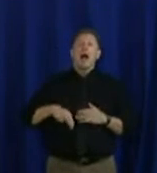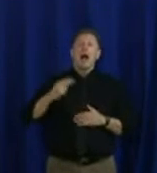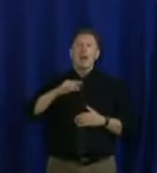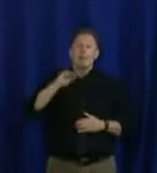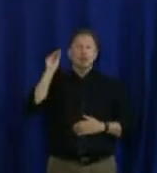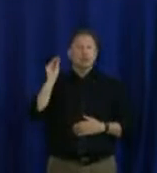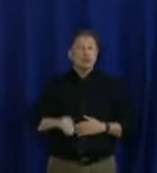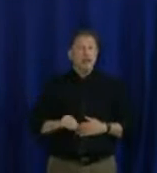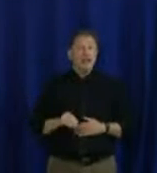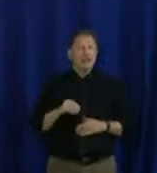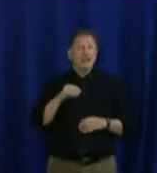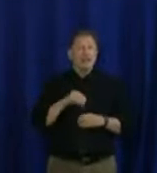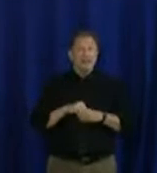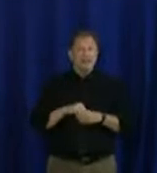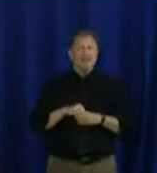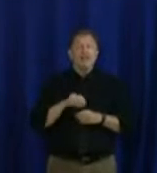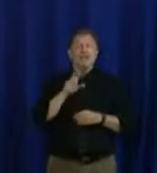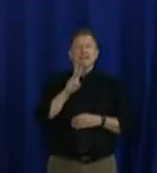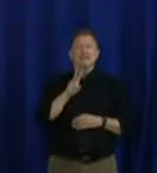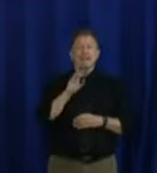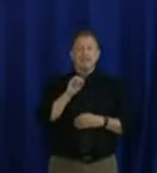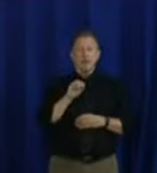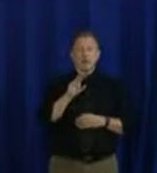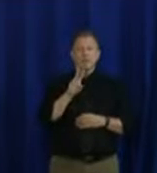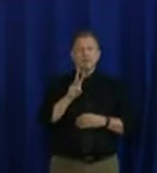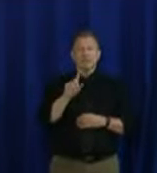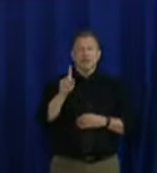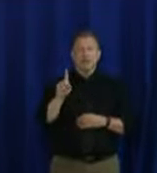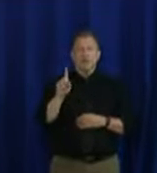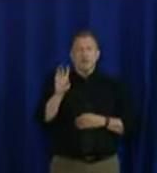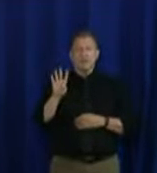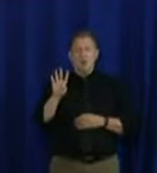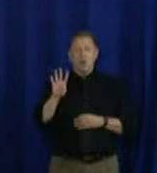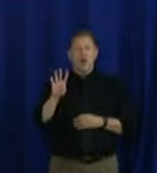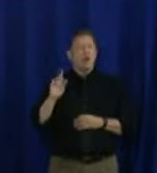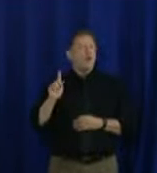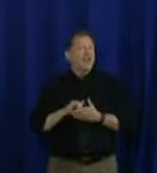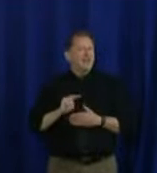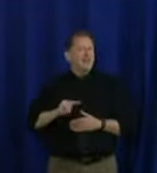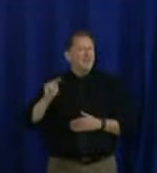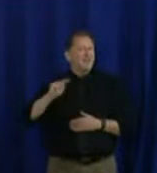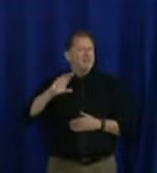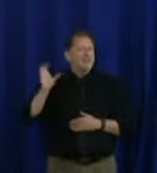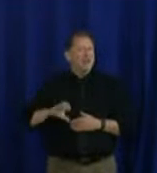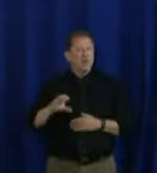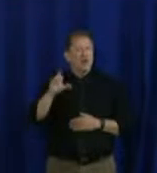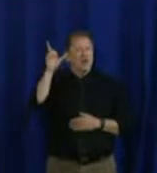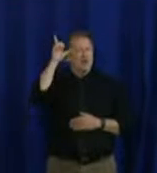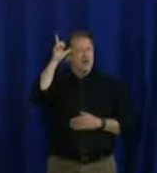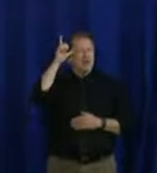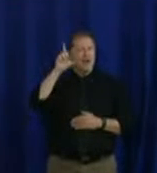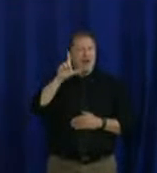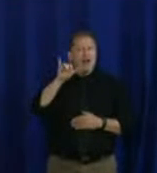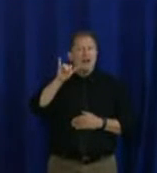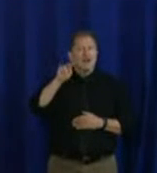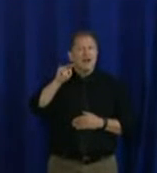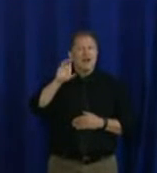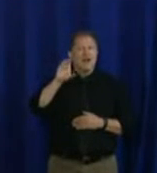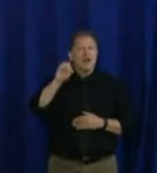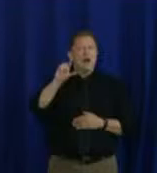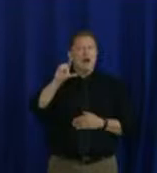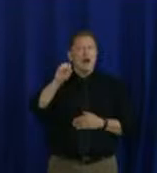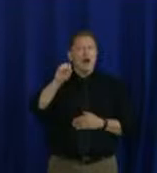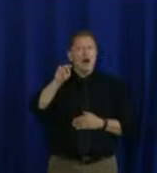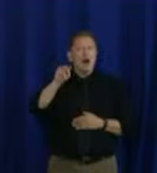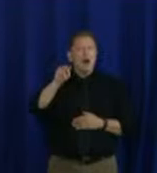18 to 29-year-olds in 60614, which is the Lincoln Park area. The areas that are darker are where we are